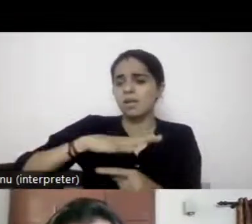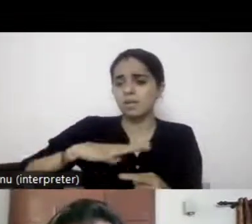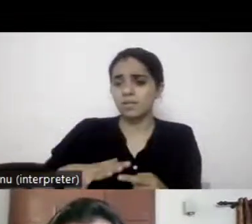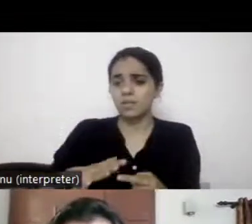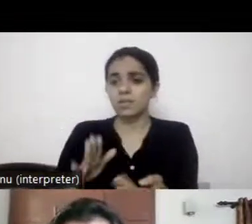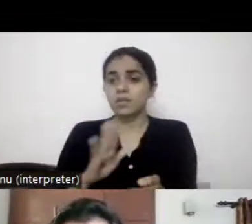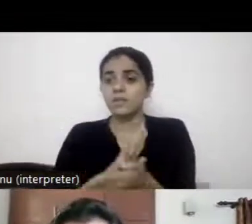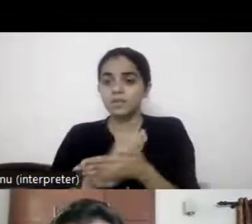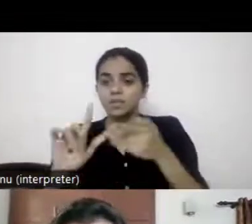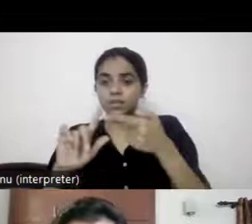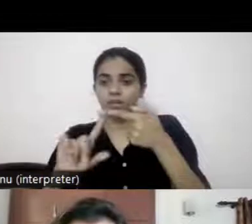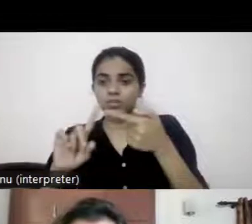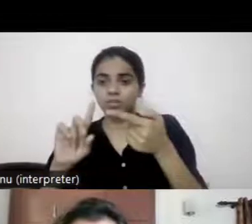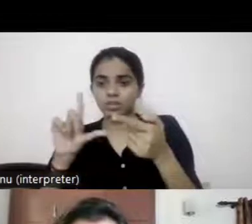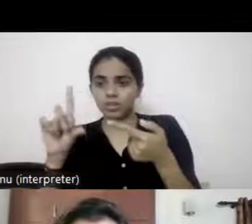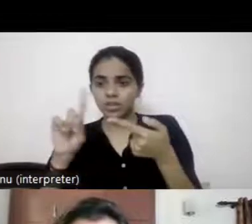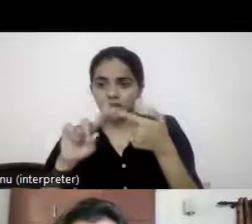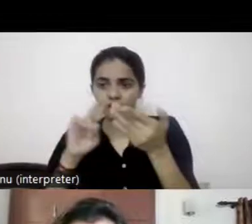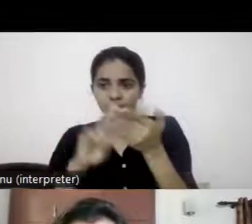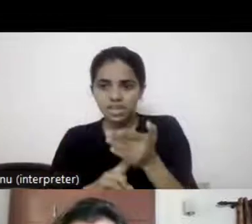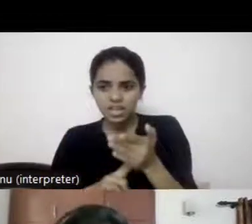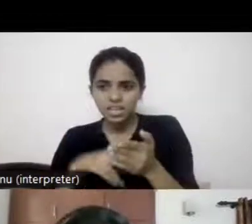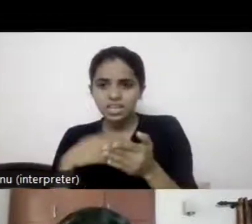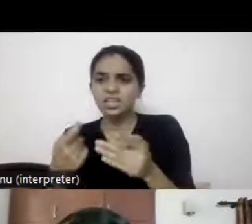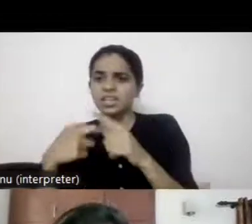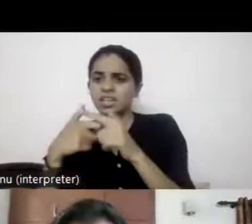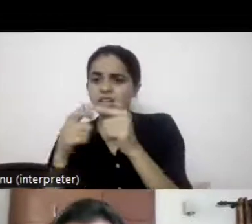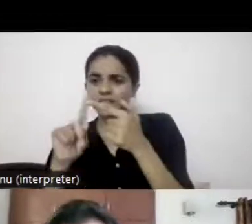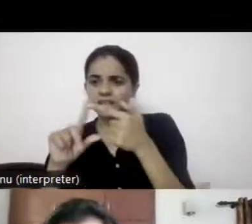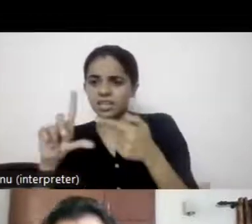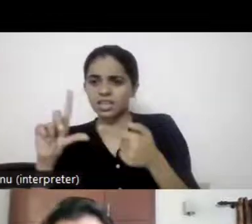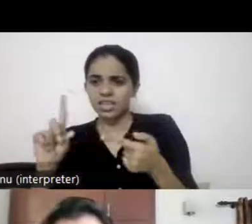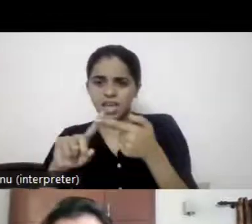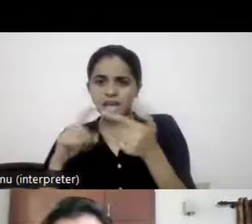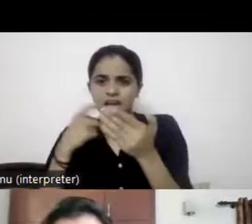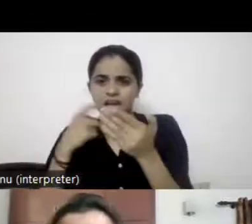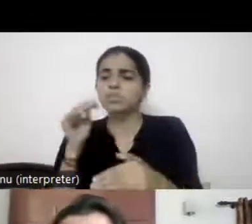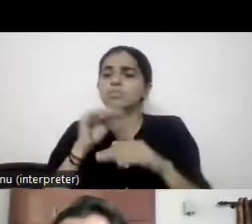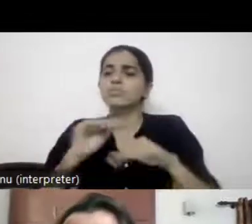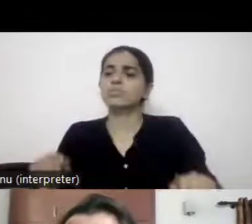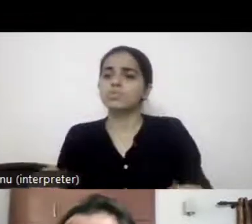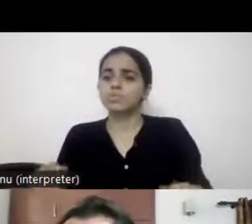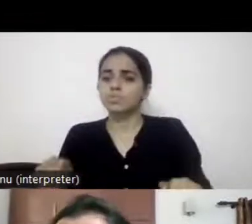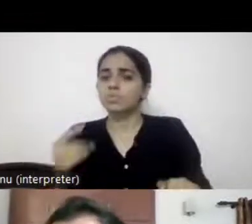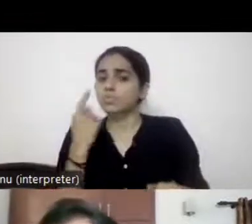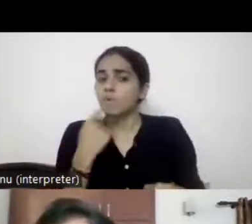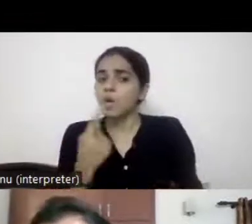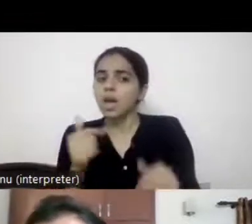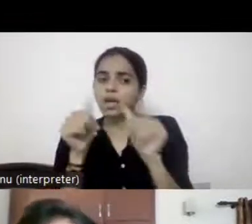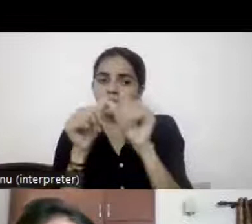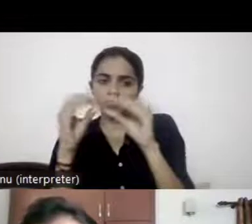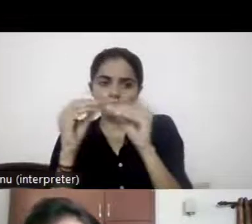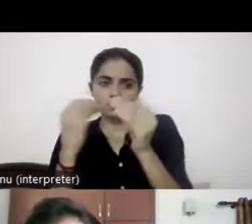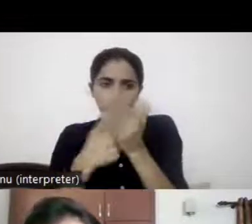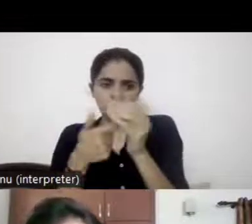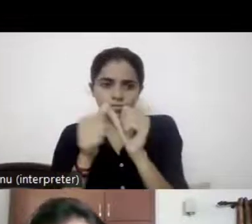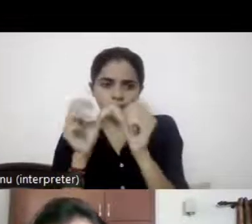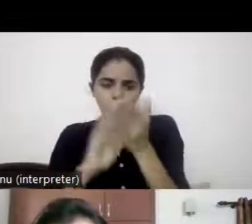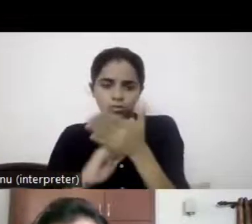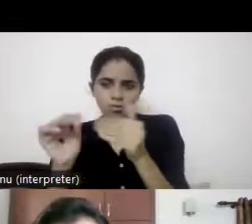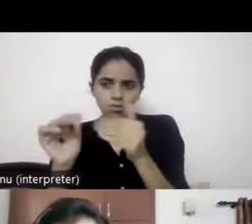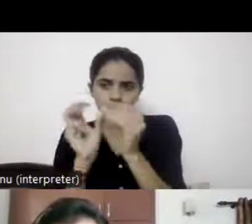Keller was a student of Abraham Bell, and he was the one who suggested that she should